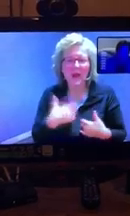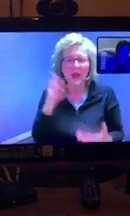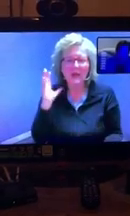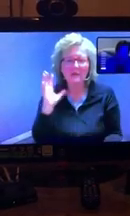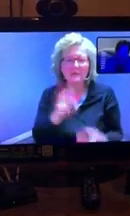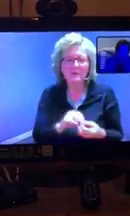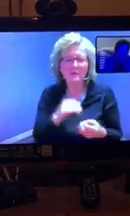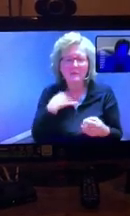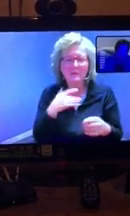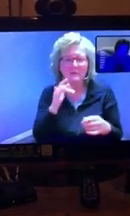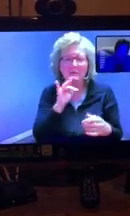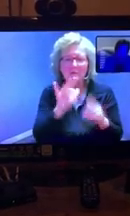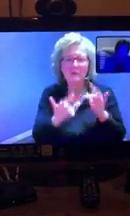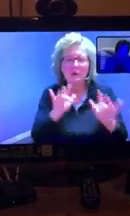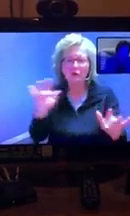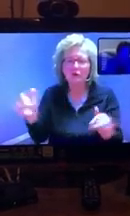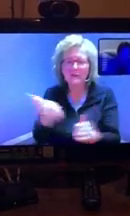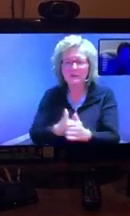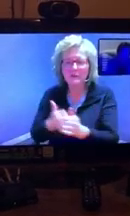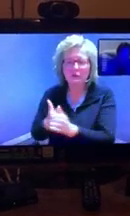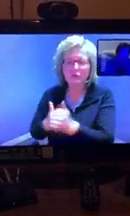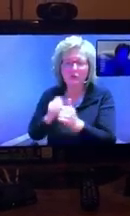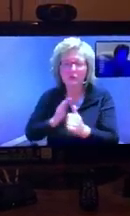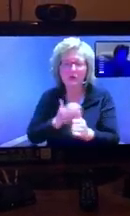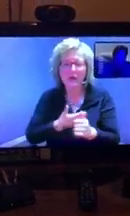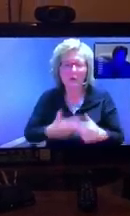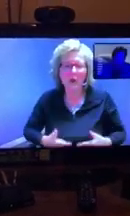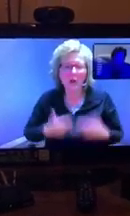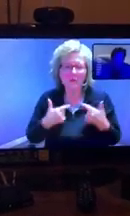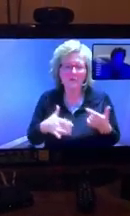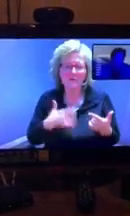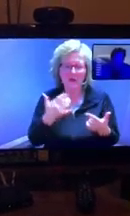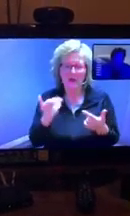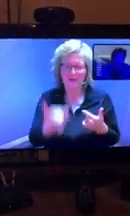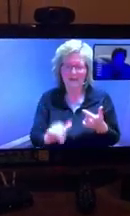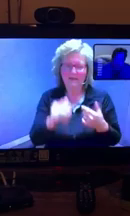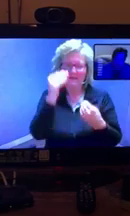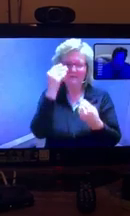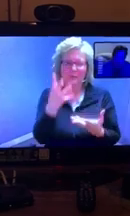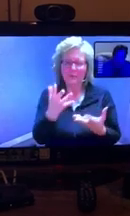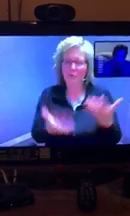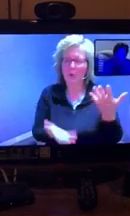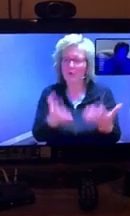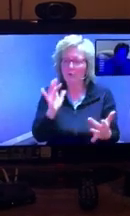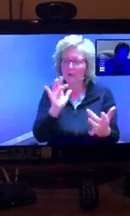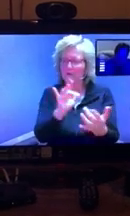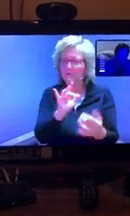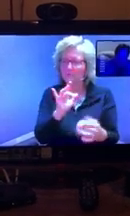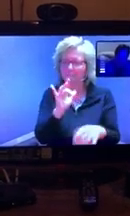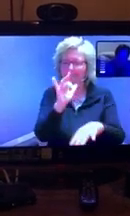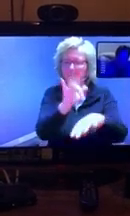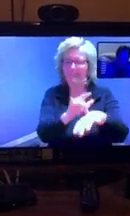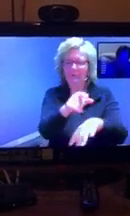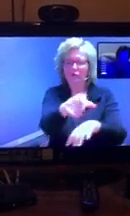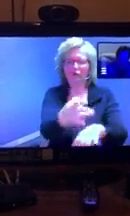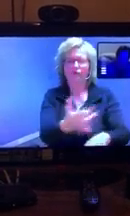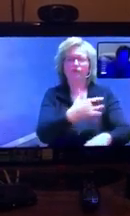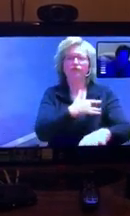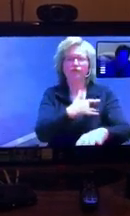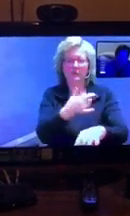each and every one of our lives, and we feel like this information will probably touch you as well. You know,